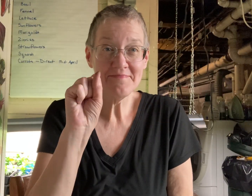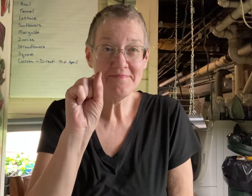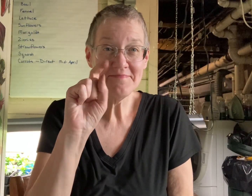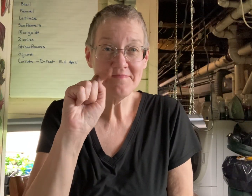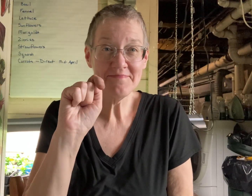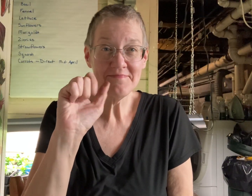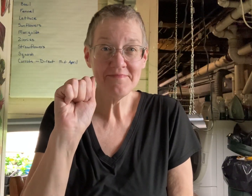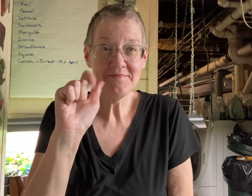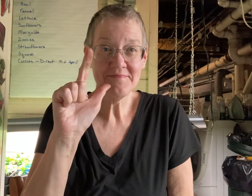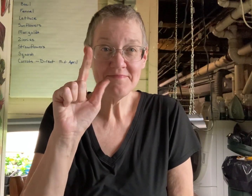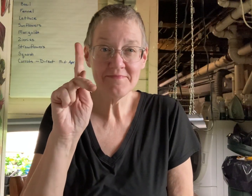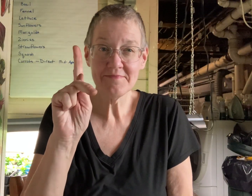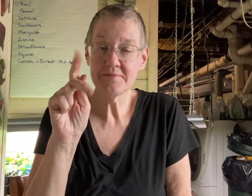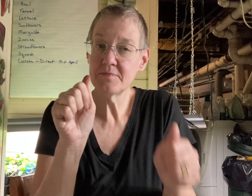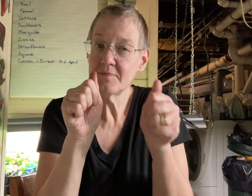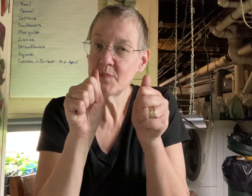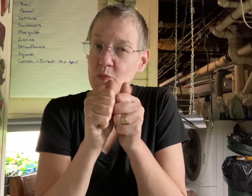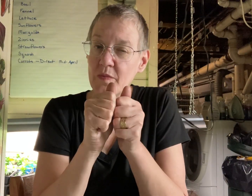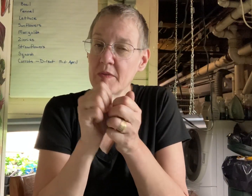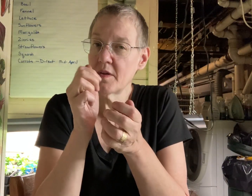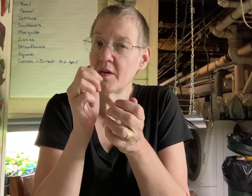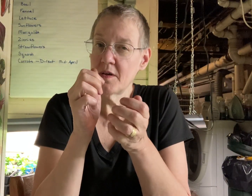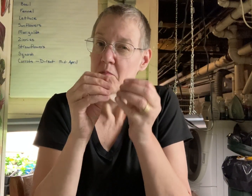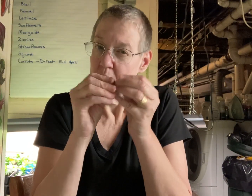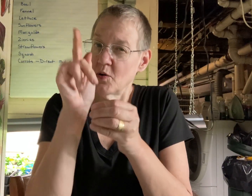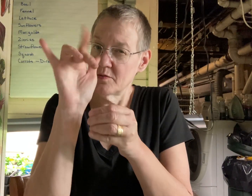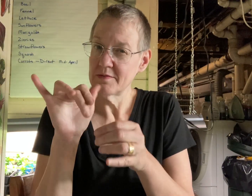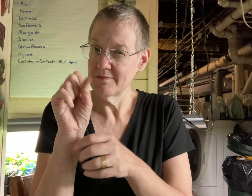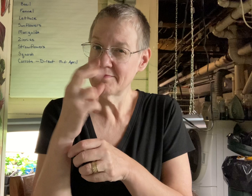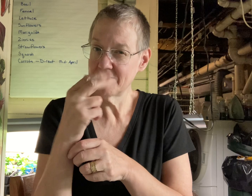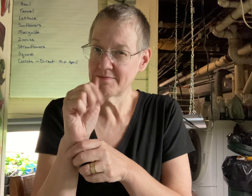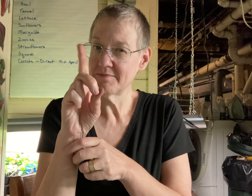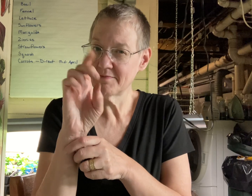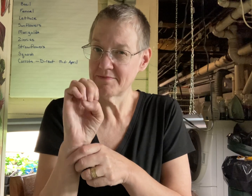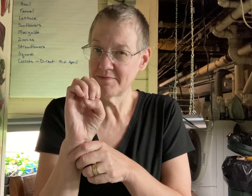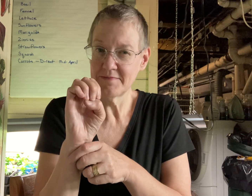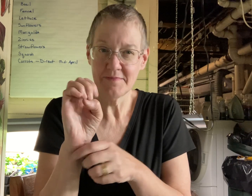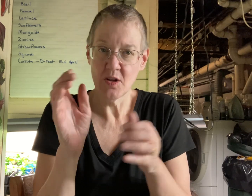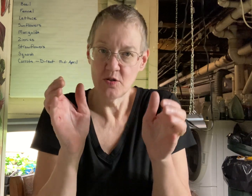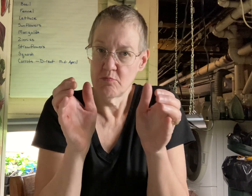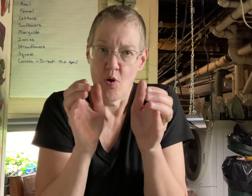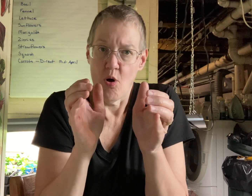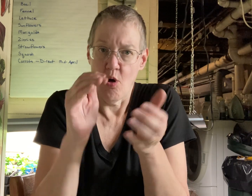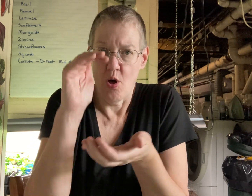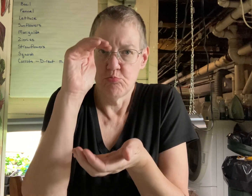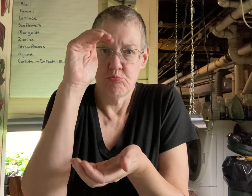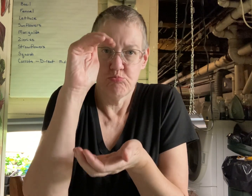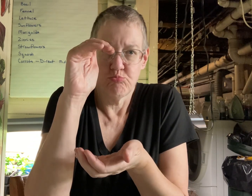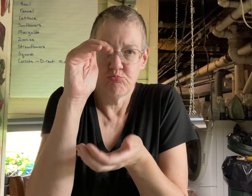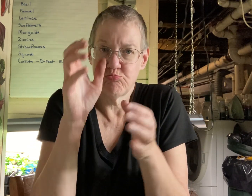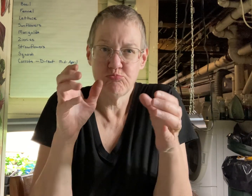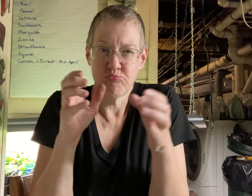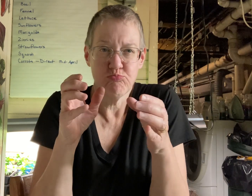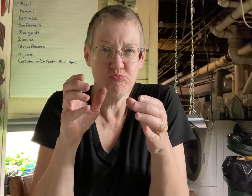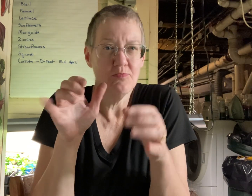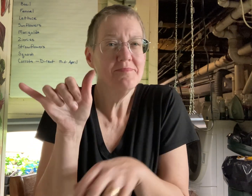Now on my green stalk, which is in mostly shade, they stay small.